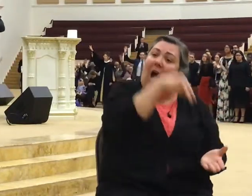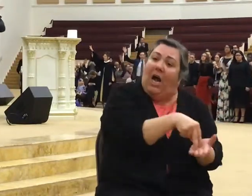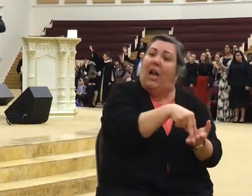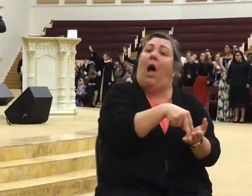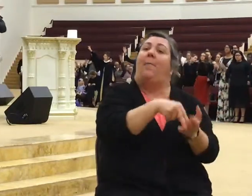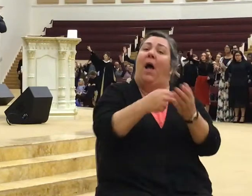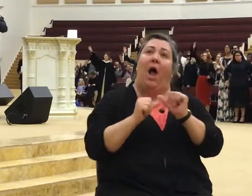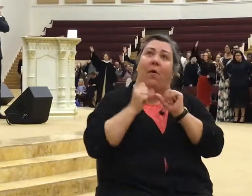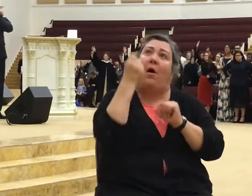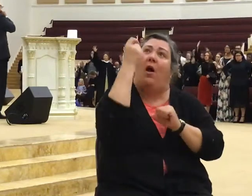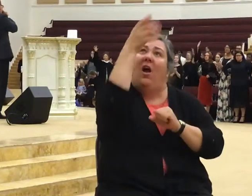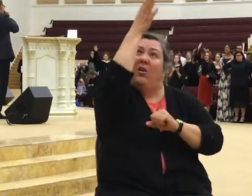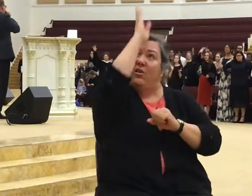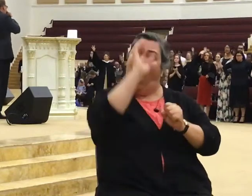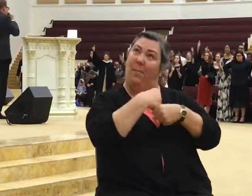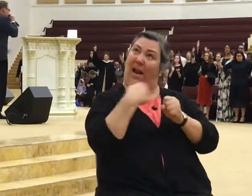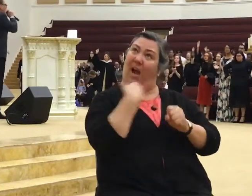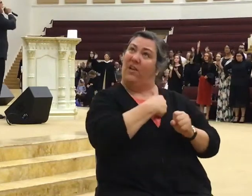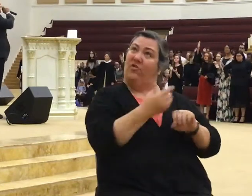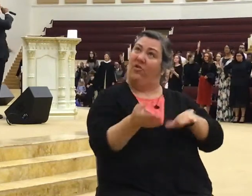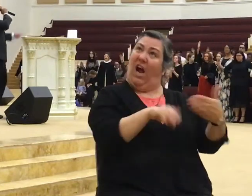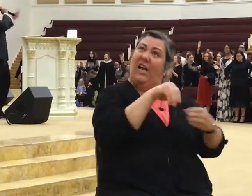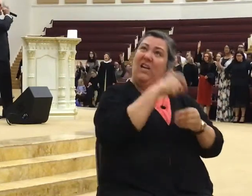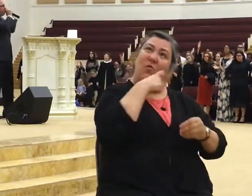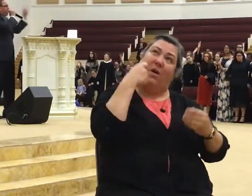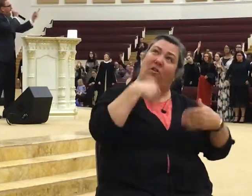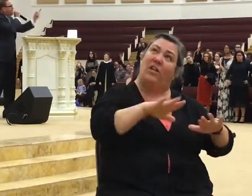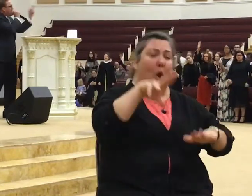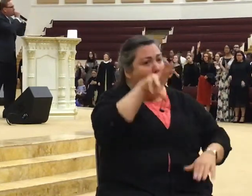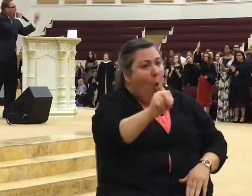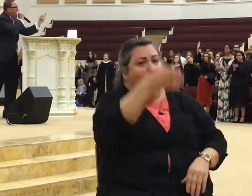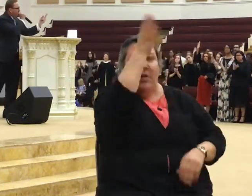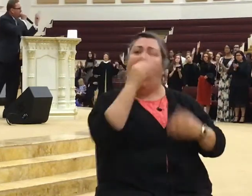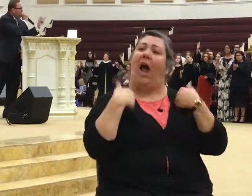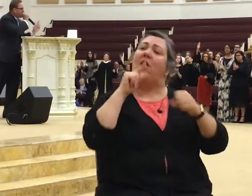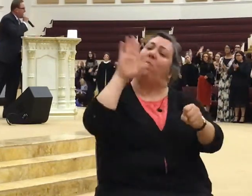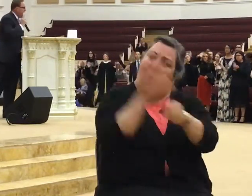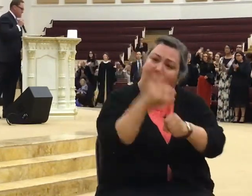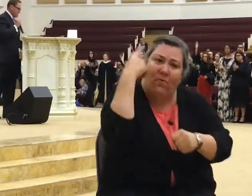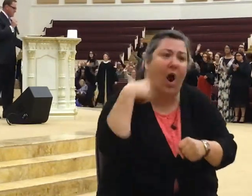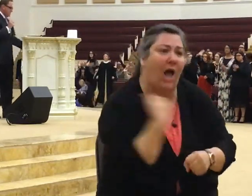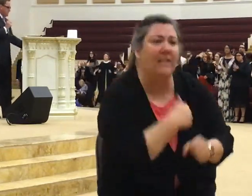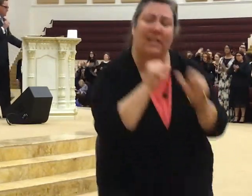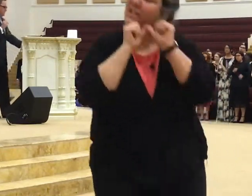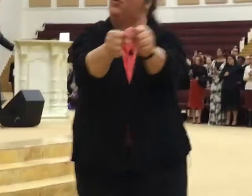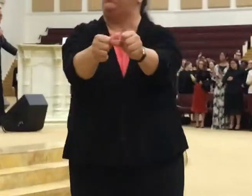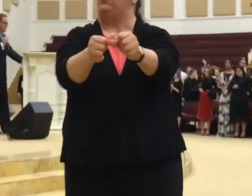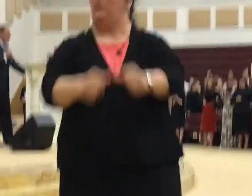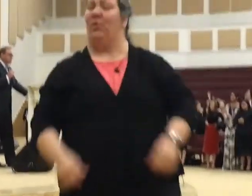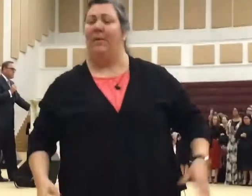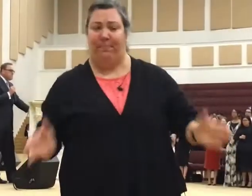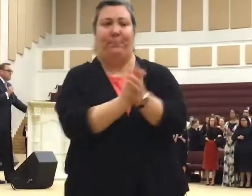understood God never made us to die in this desert. He's got a promise for us to possess.